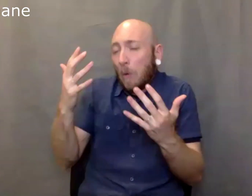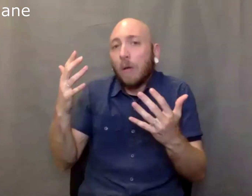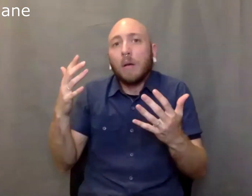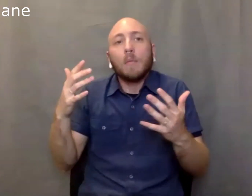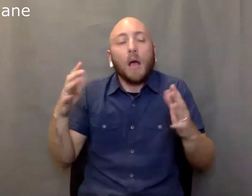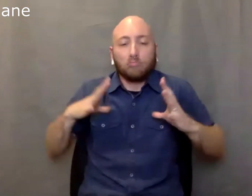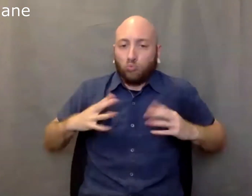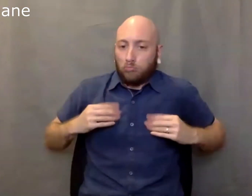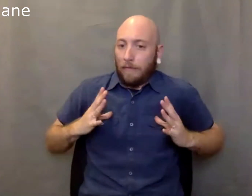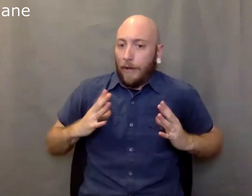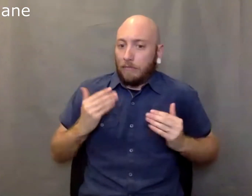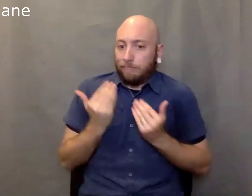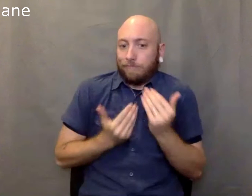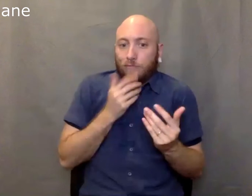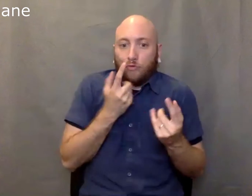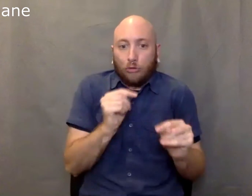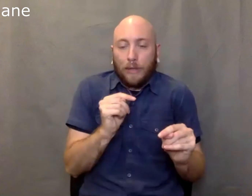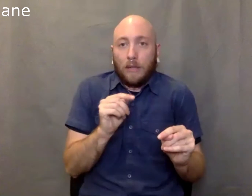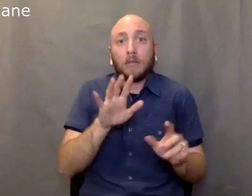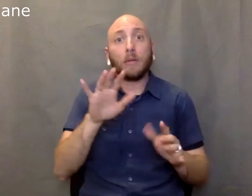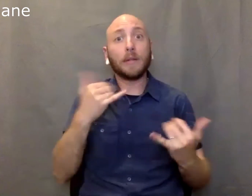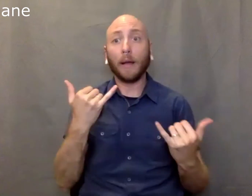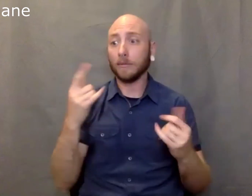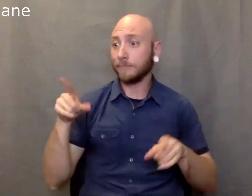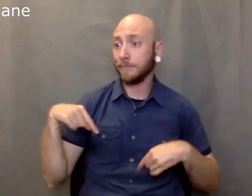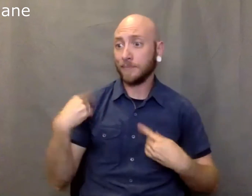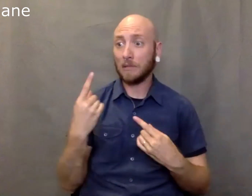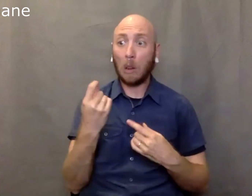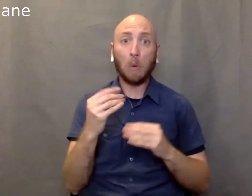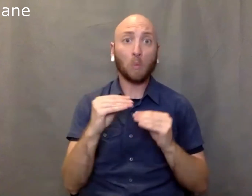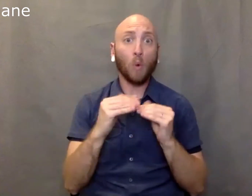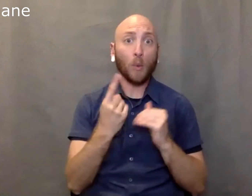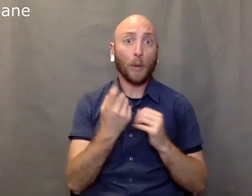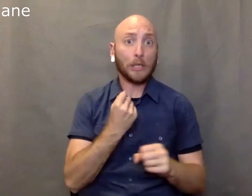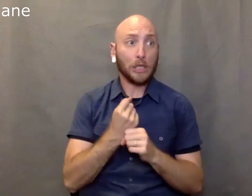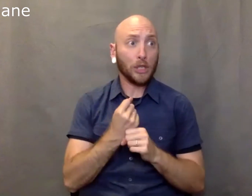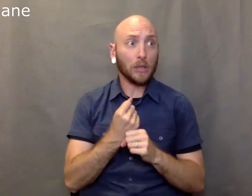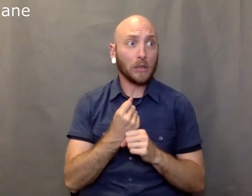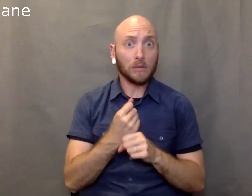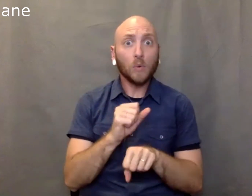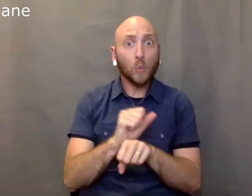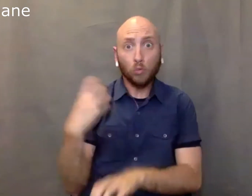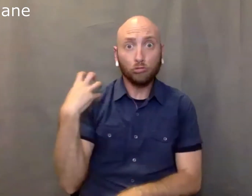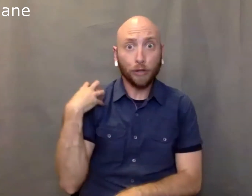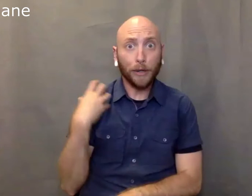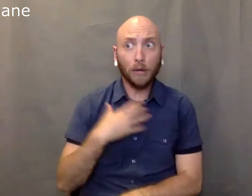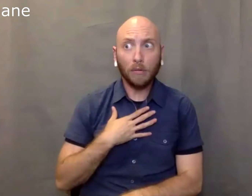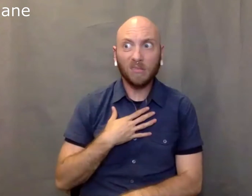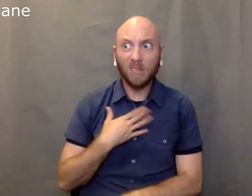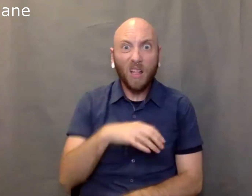it's been about a year and a bit that I've had this position, and, I love it. I really, really, really love it. Of course,